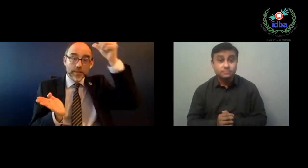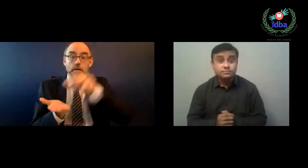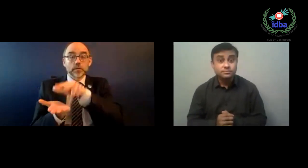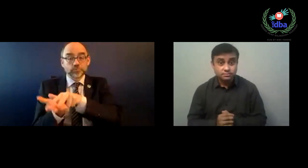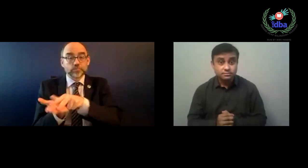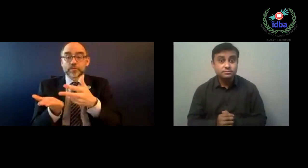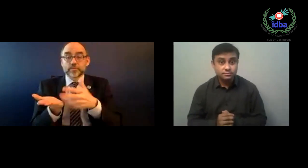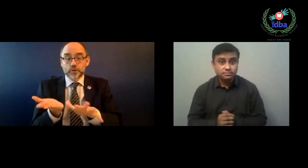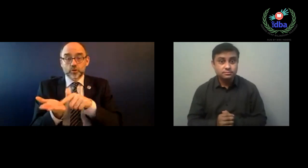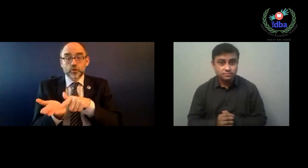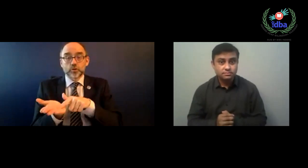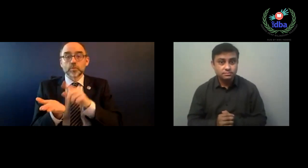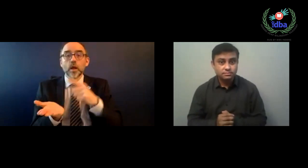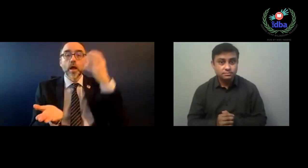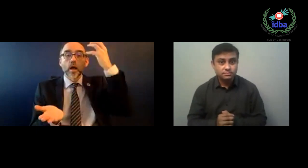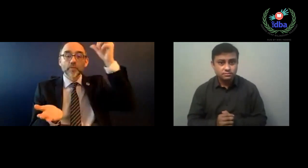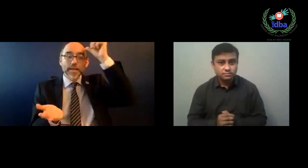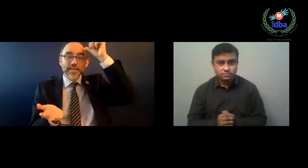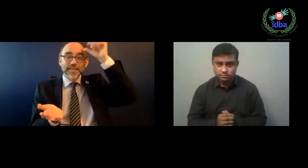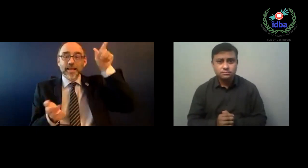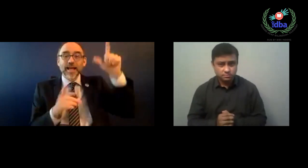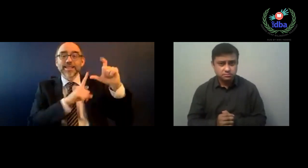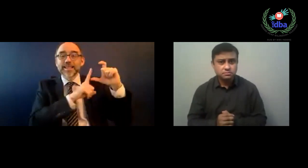So UNCRPD and also your Indian government,